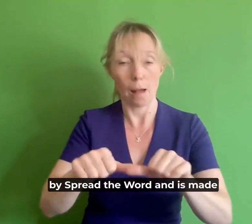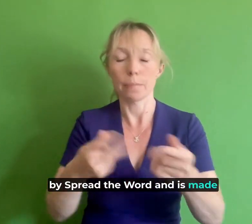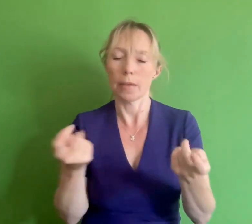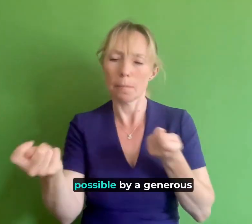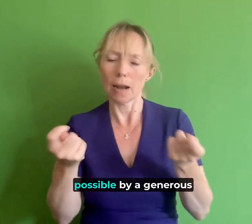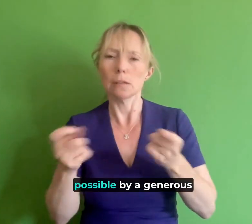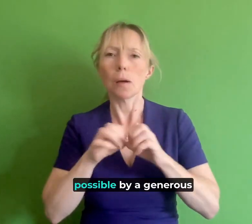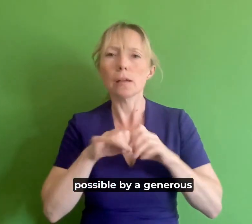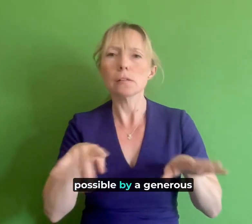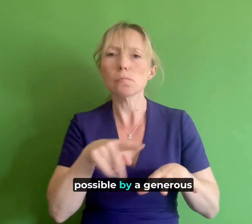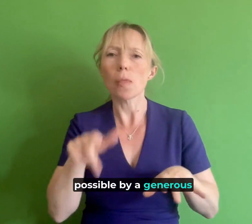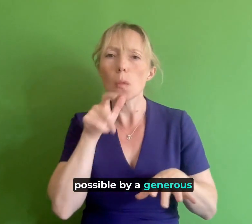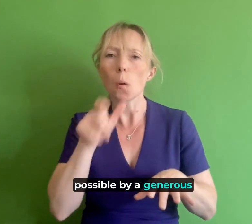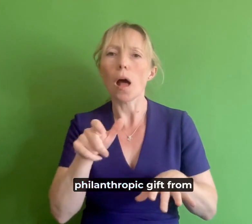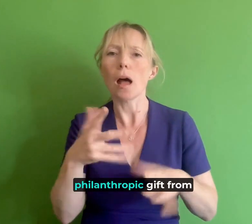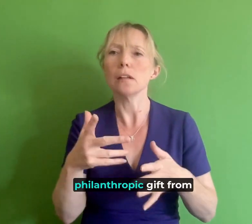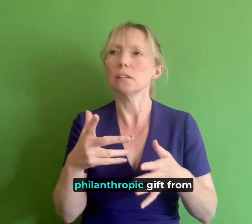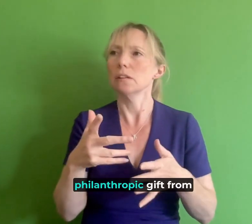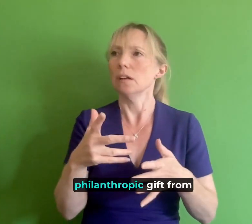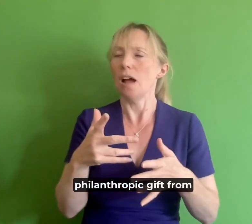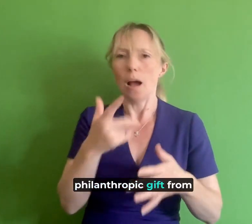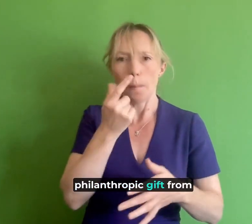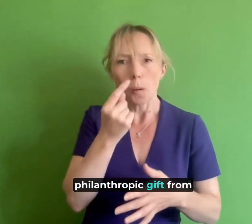made possible by a generous philanthropic gift